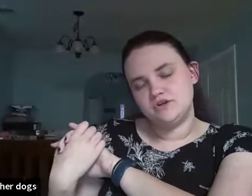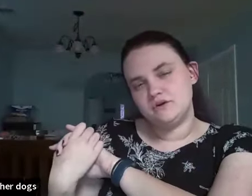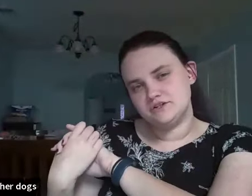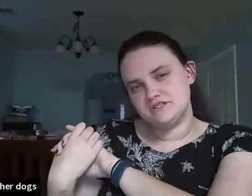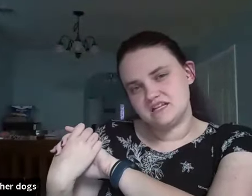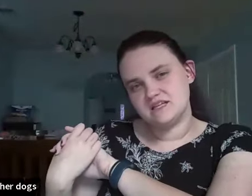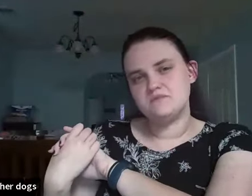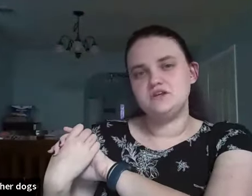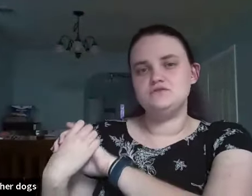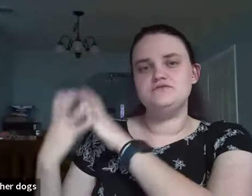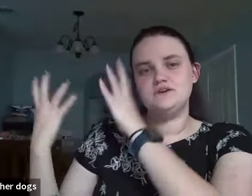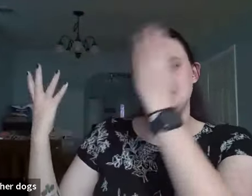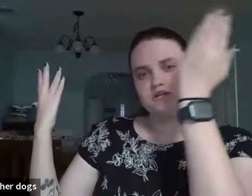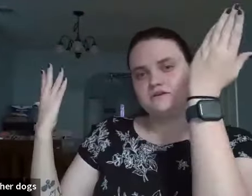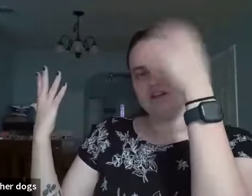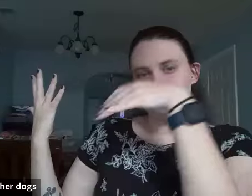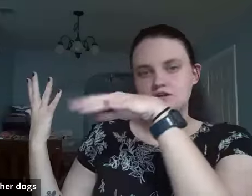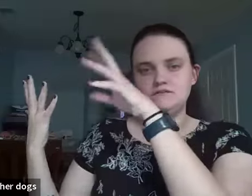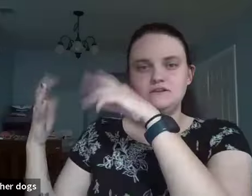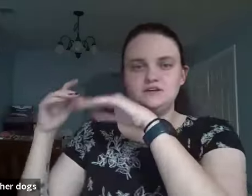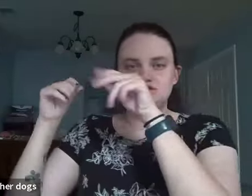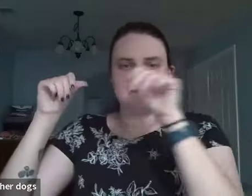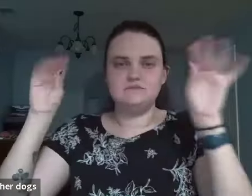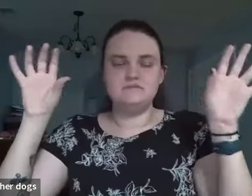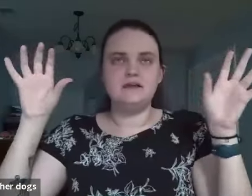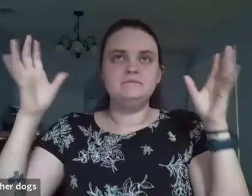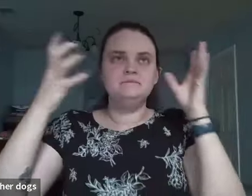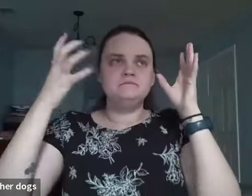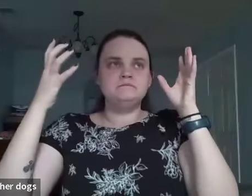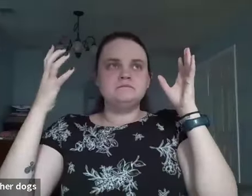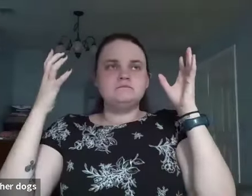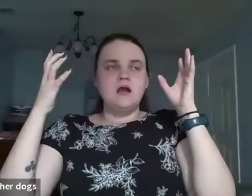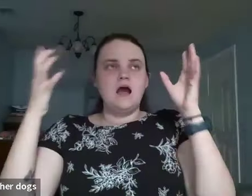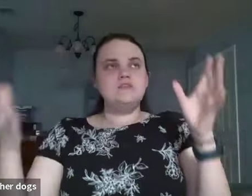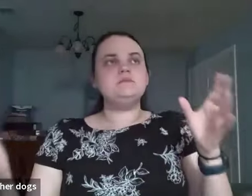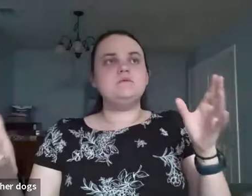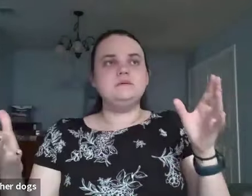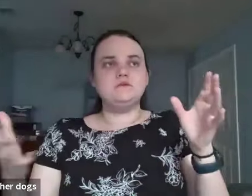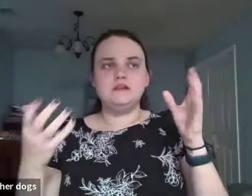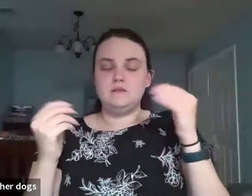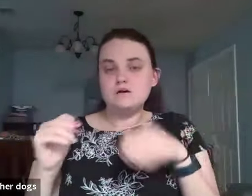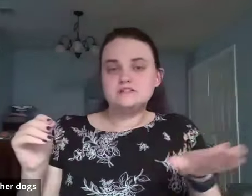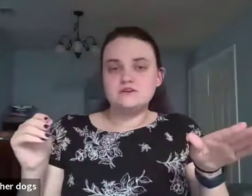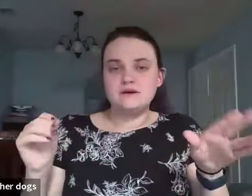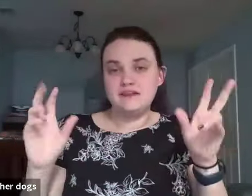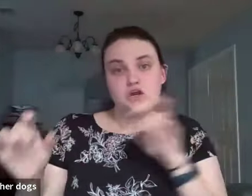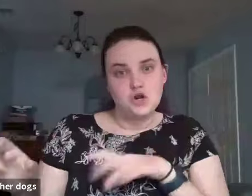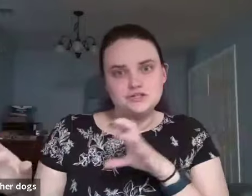don't understand something, you feel like you're in the dark, you feel like you're surrounded, like I think about when people are like lost in their way, like in